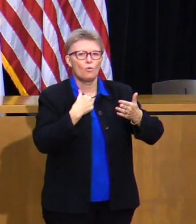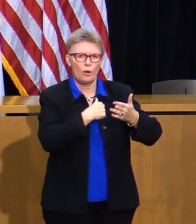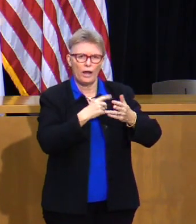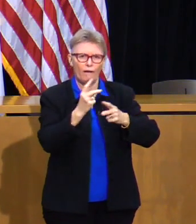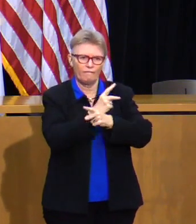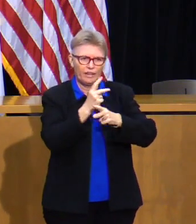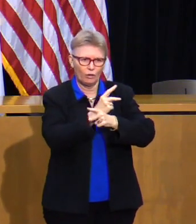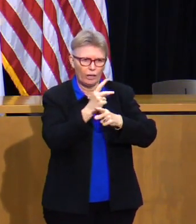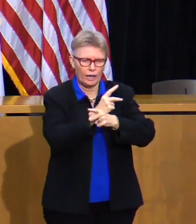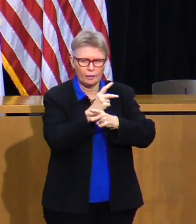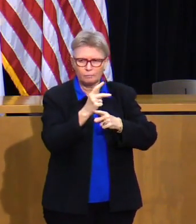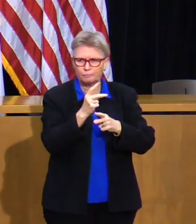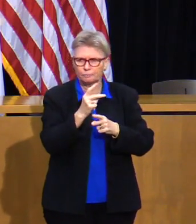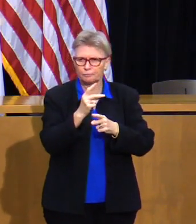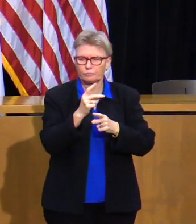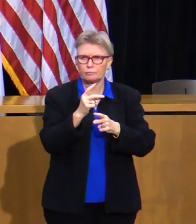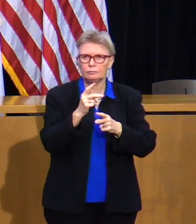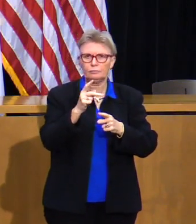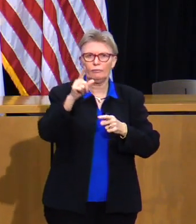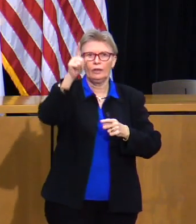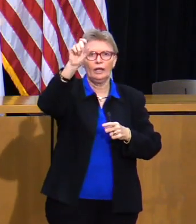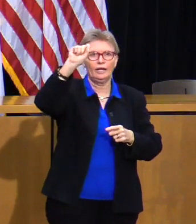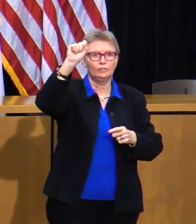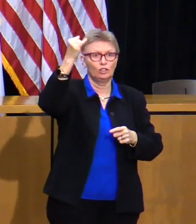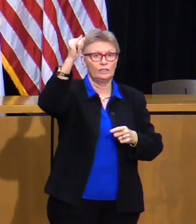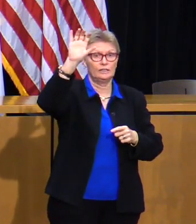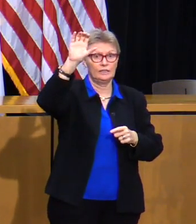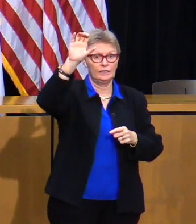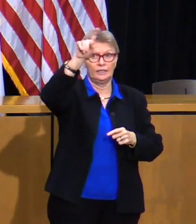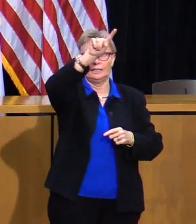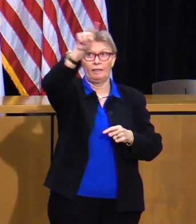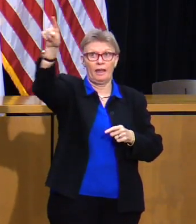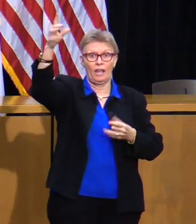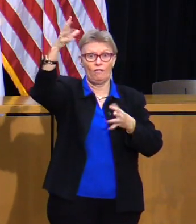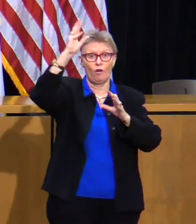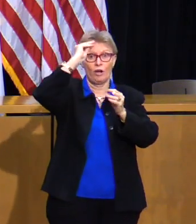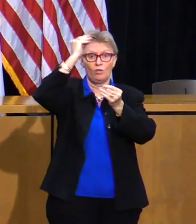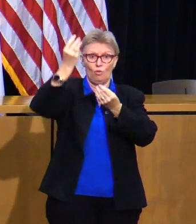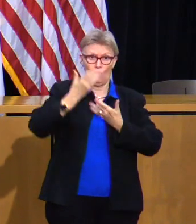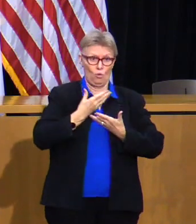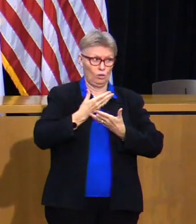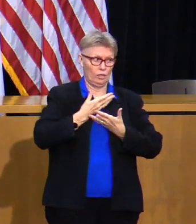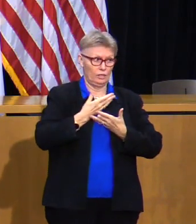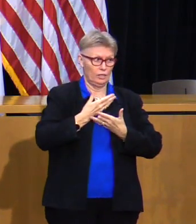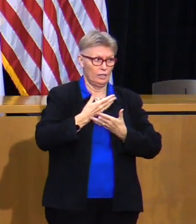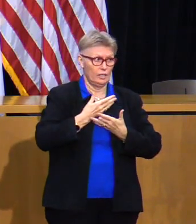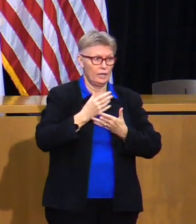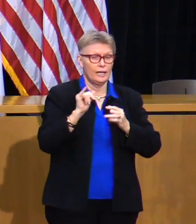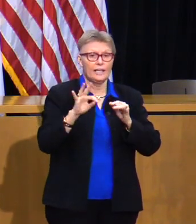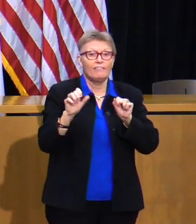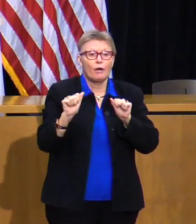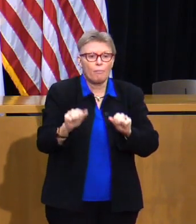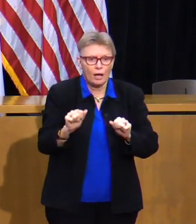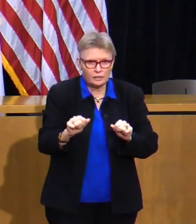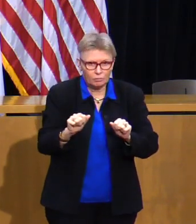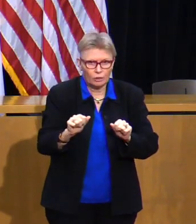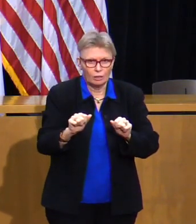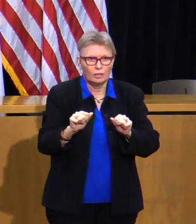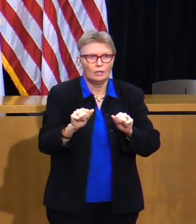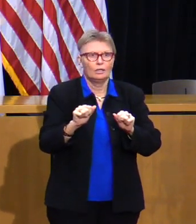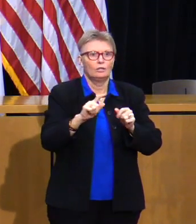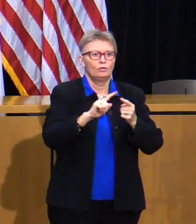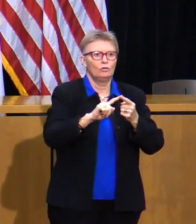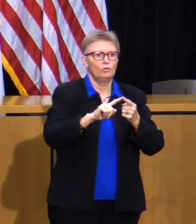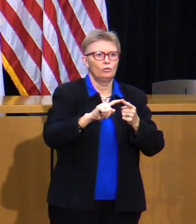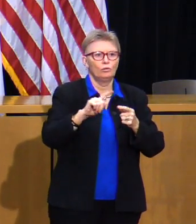where the court has made clear to us that they would like us, if we can, to fill